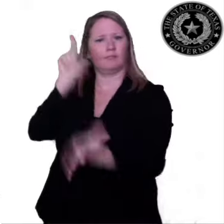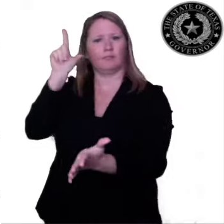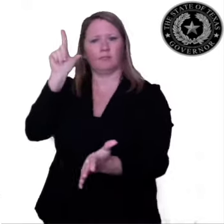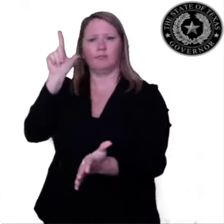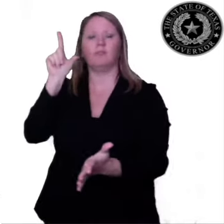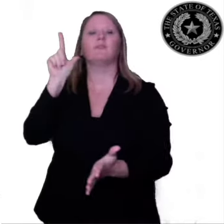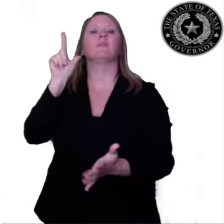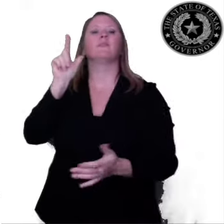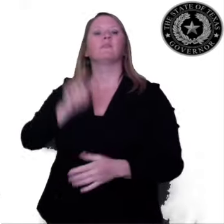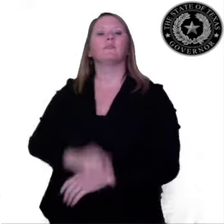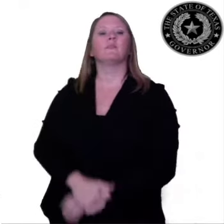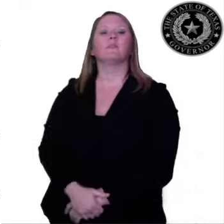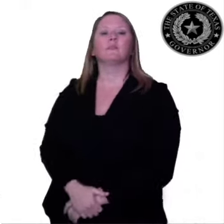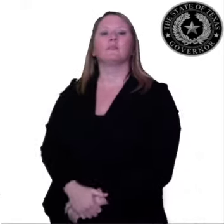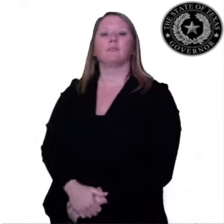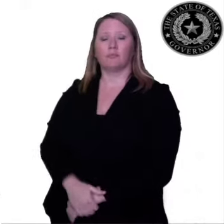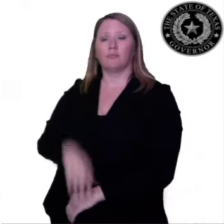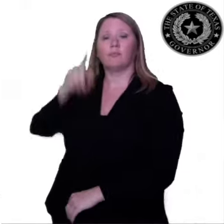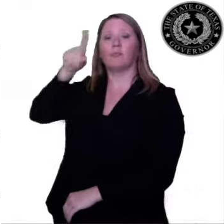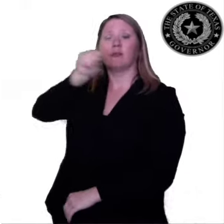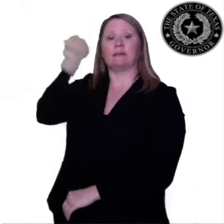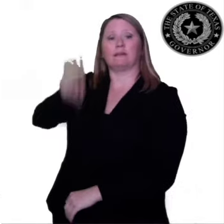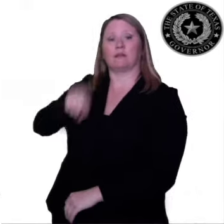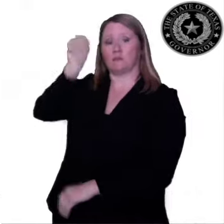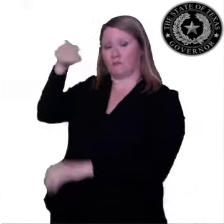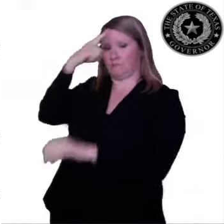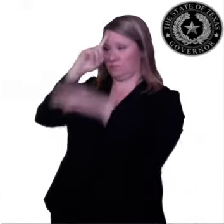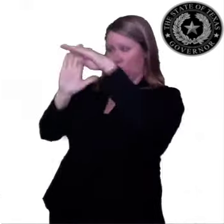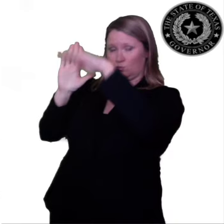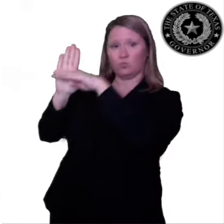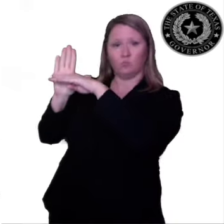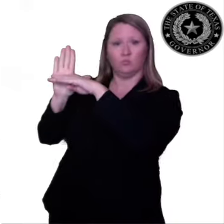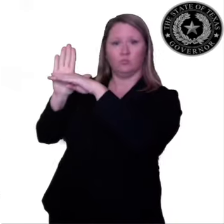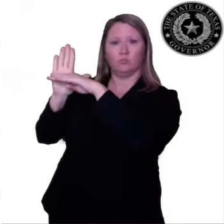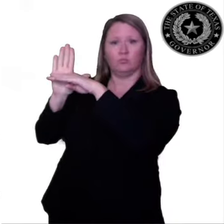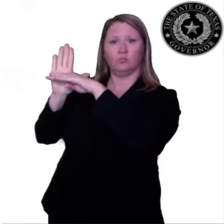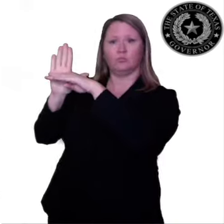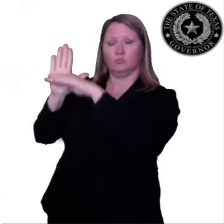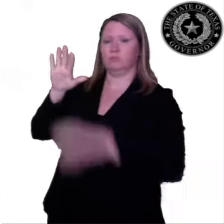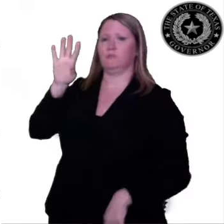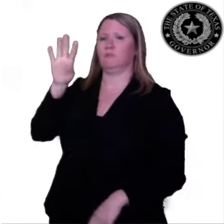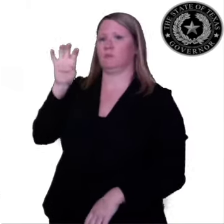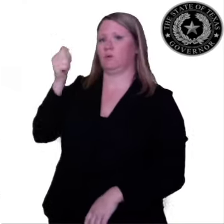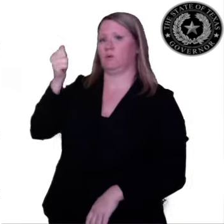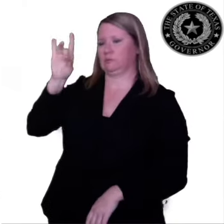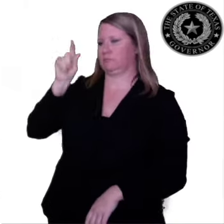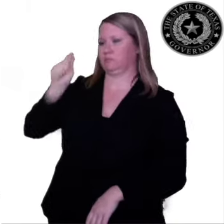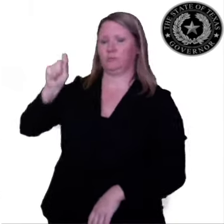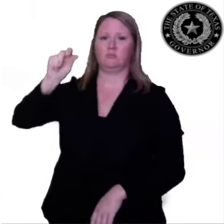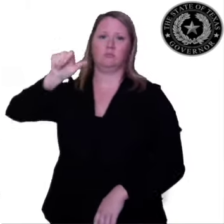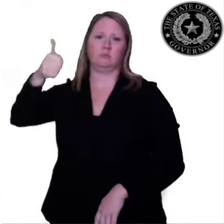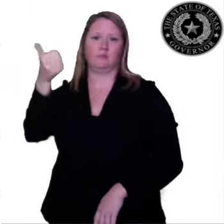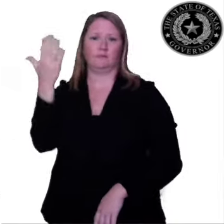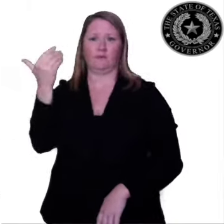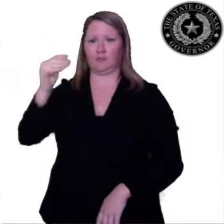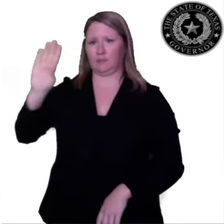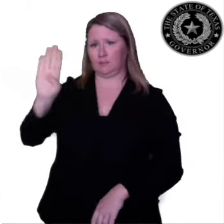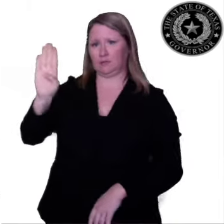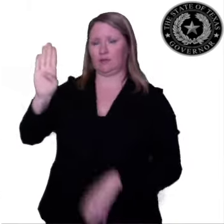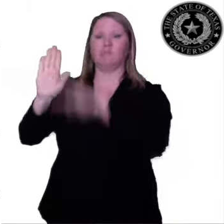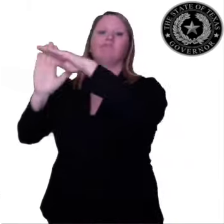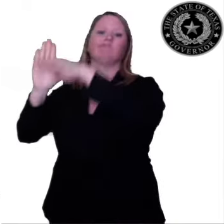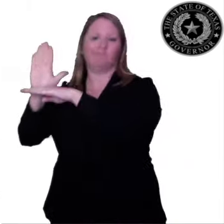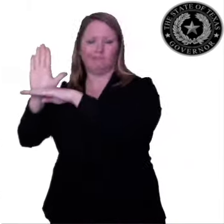but only to the extent that such a local order restricts essential services or reopen services allowed by this executive order